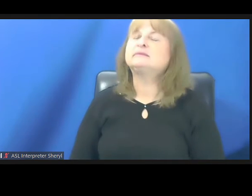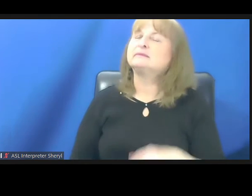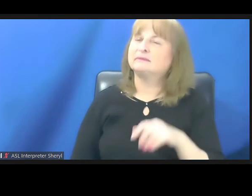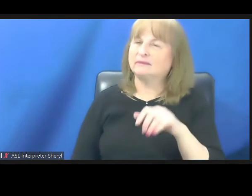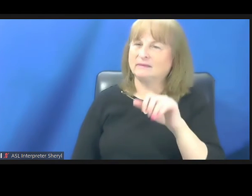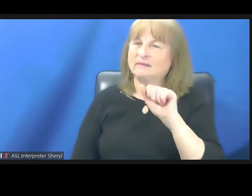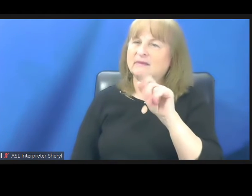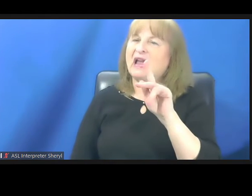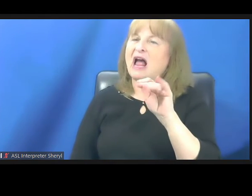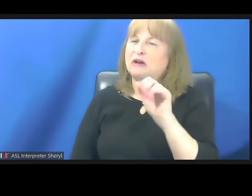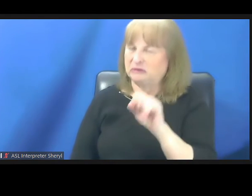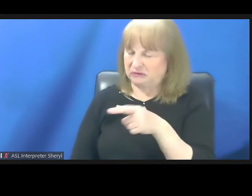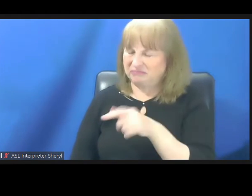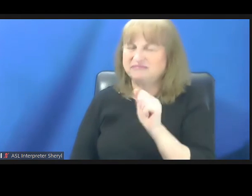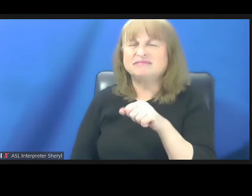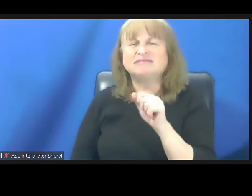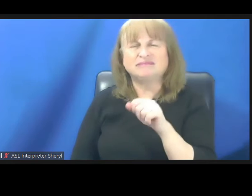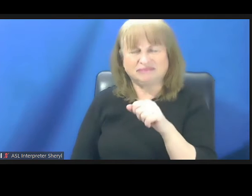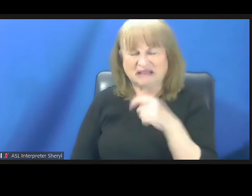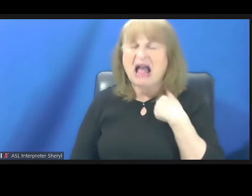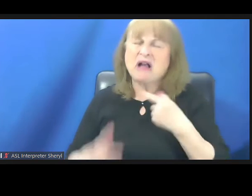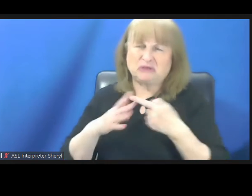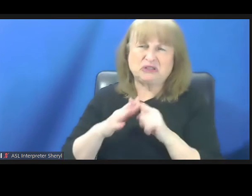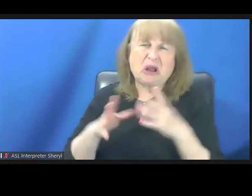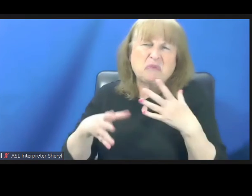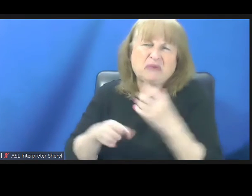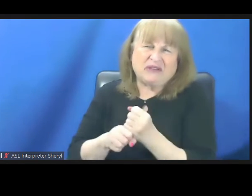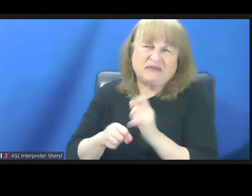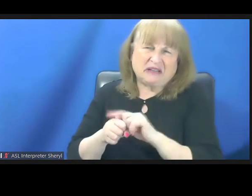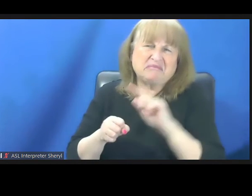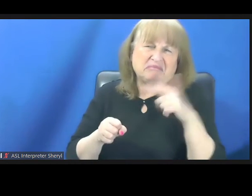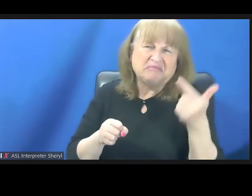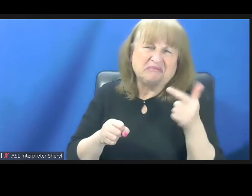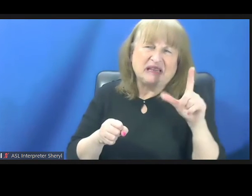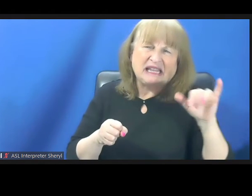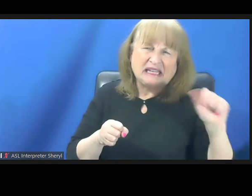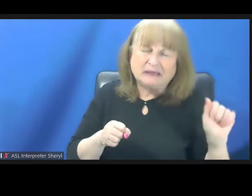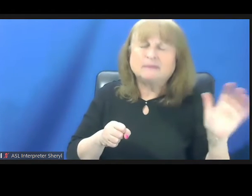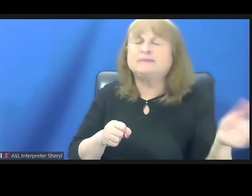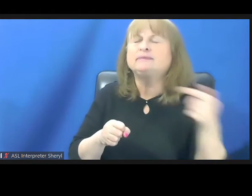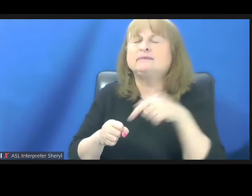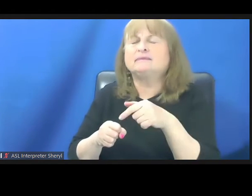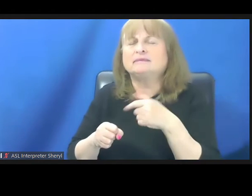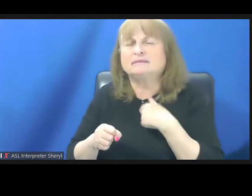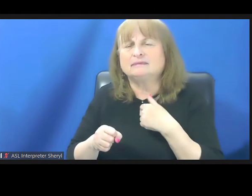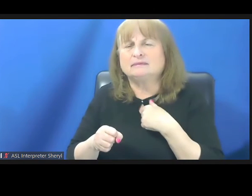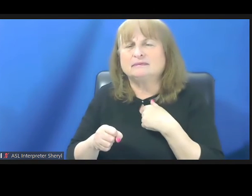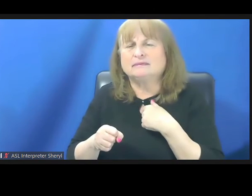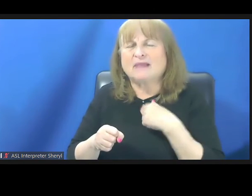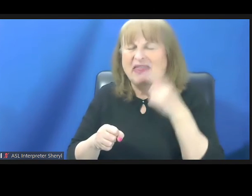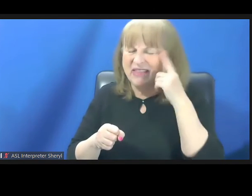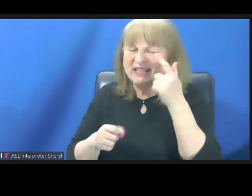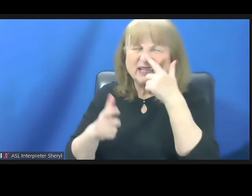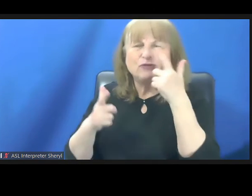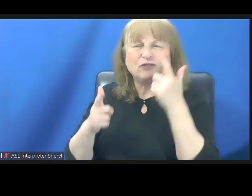Yeah, I think then I'll just start briefly and then hand over to Lina, because it's interesting